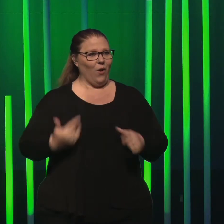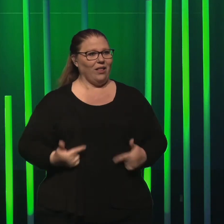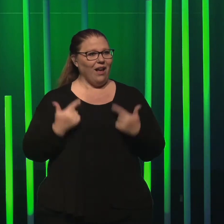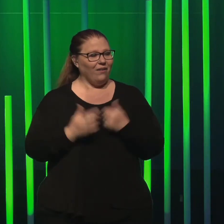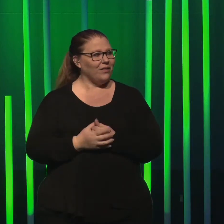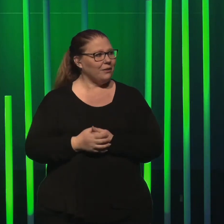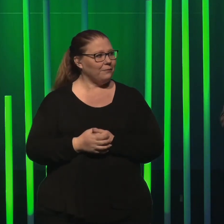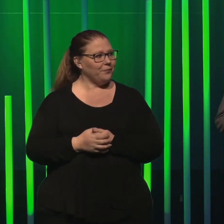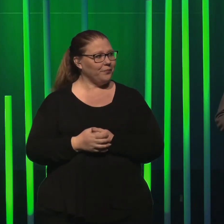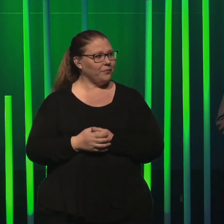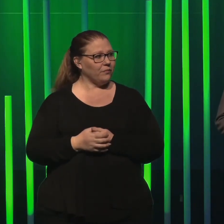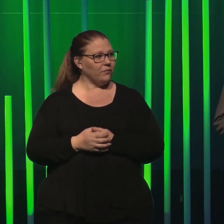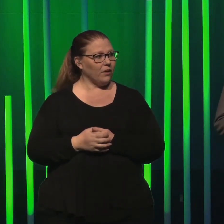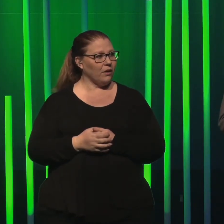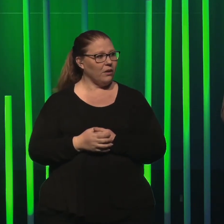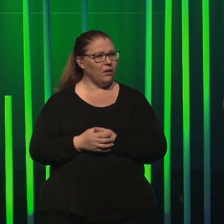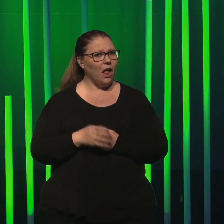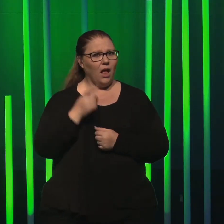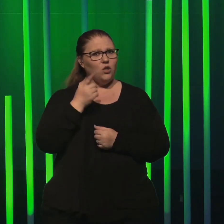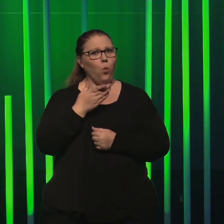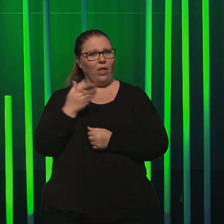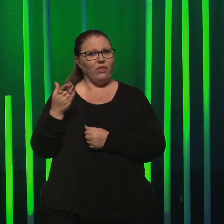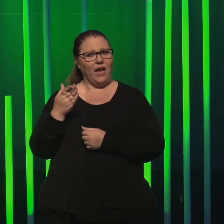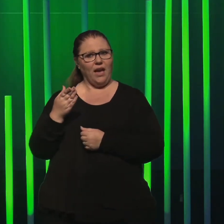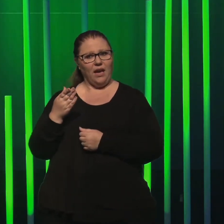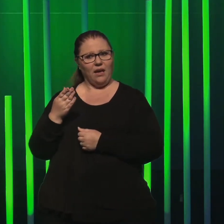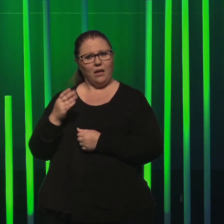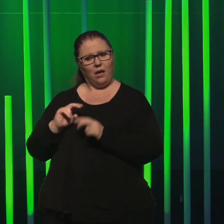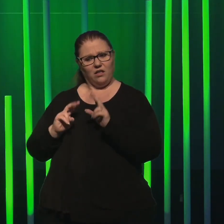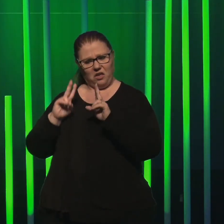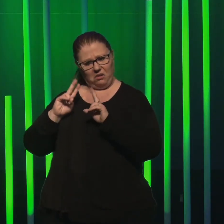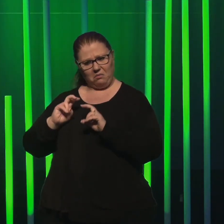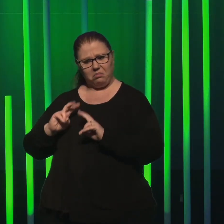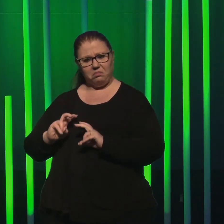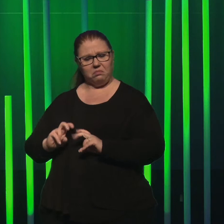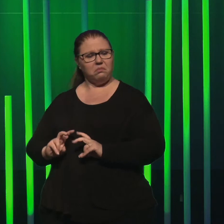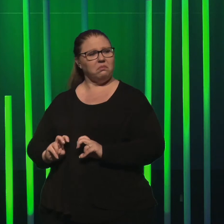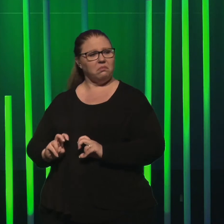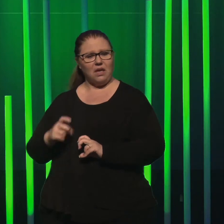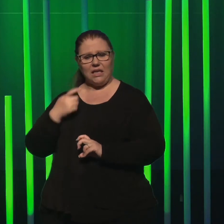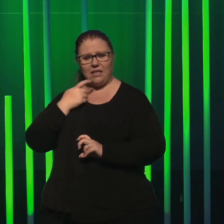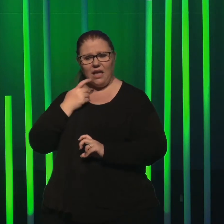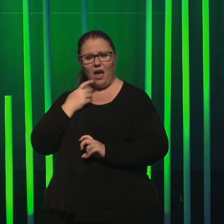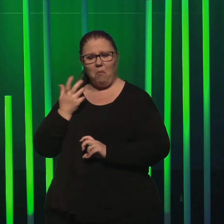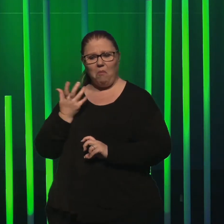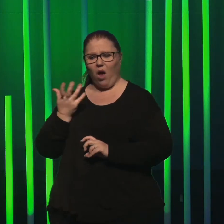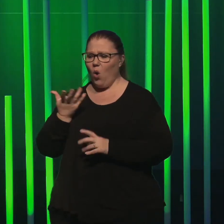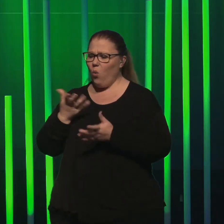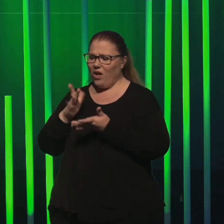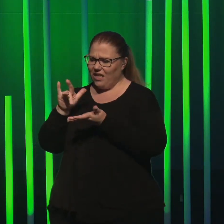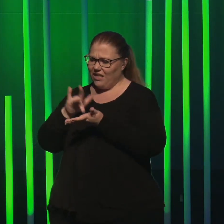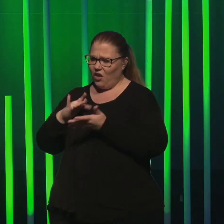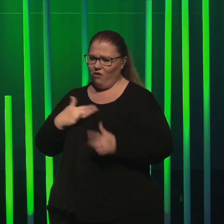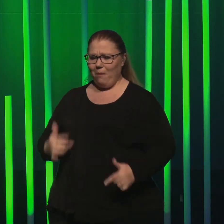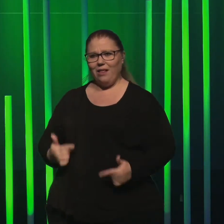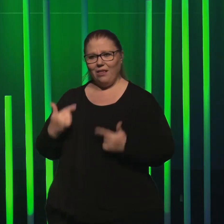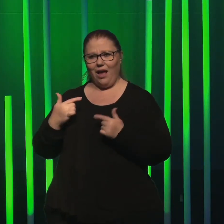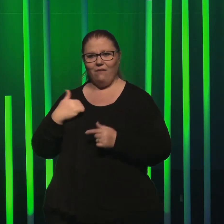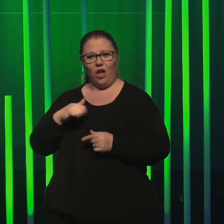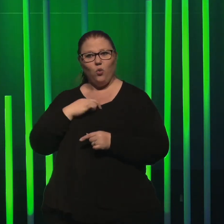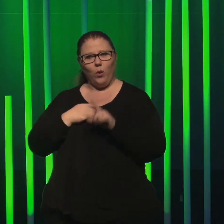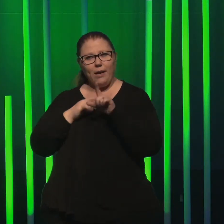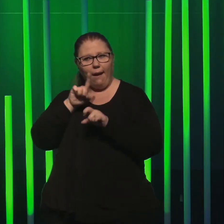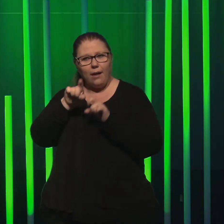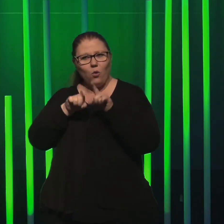Right? It's one thing to ask what does. It's one thing to take a hard look and say, okay, what is the center of my life? And we could ask some probing